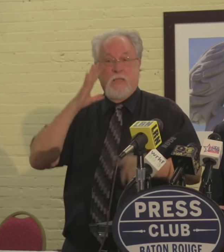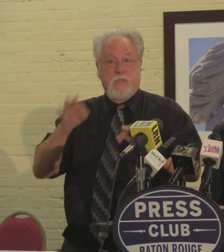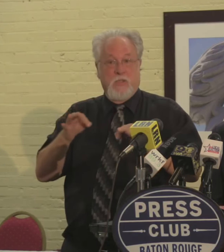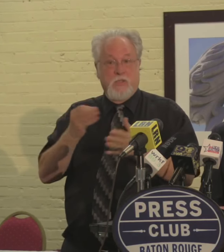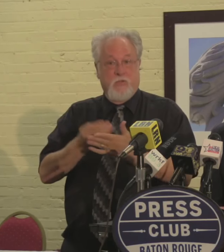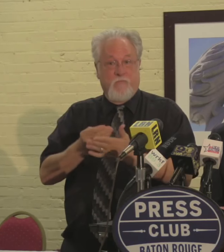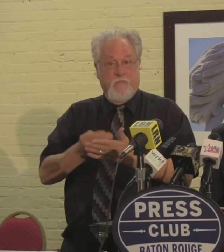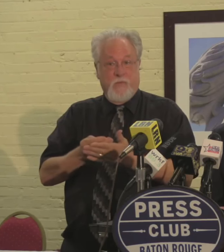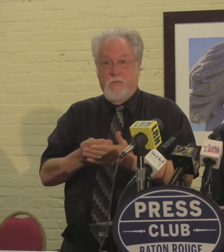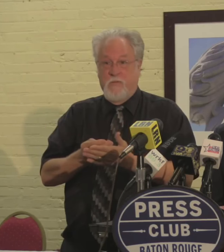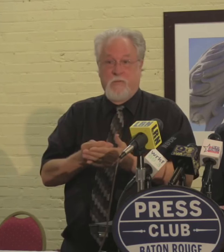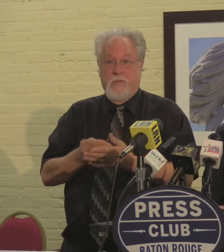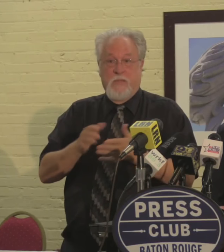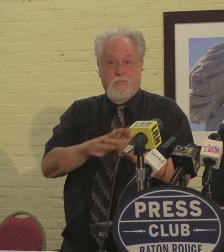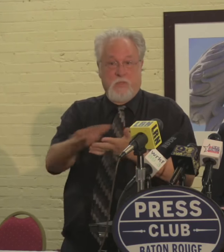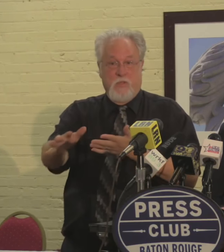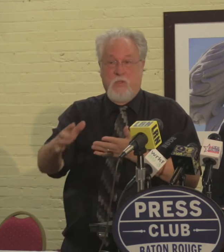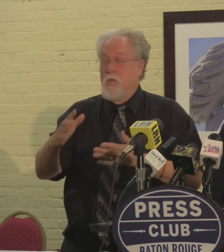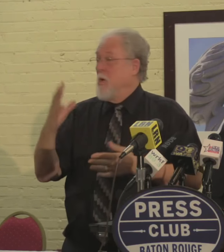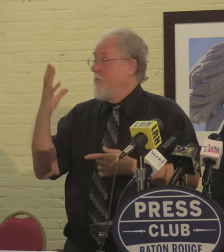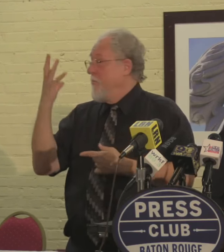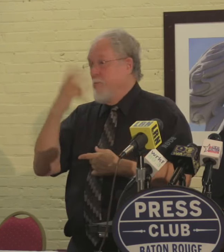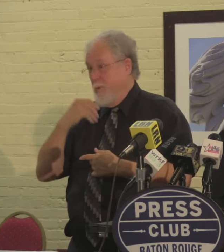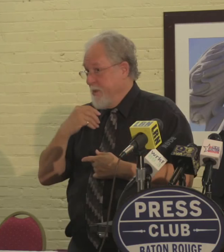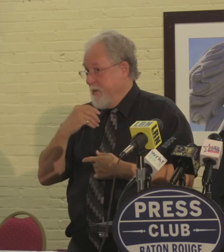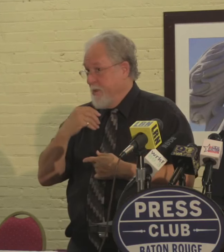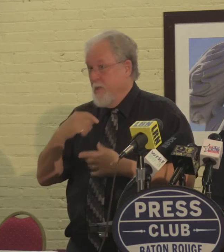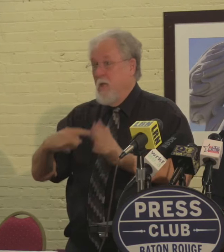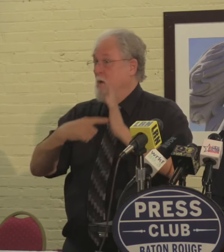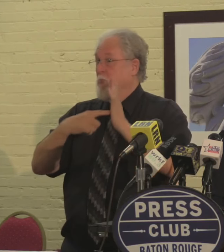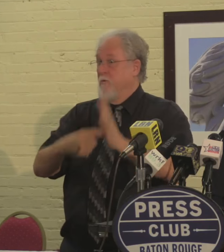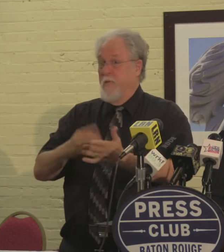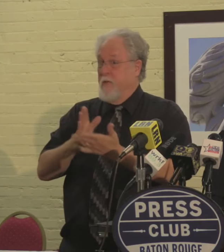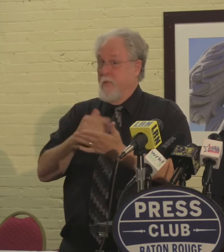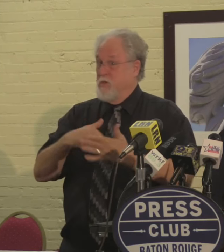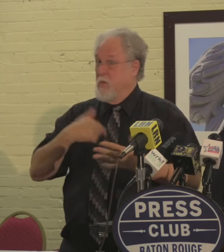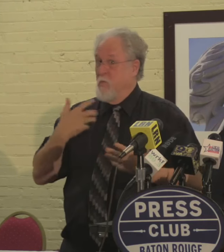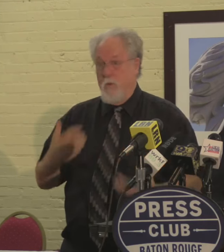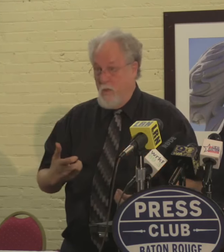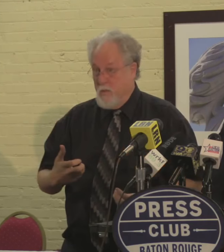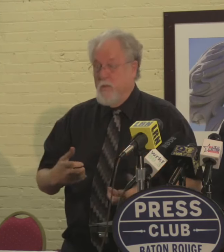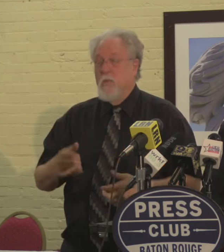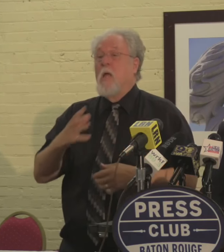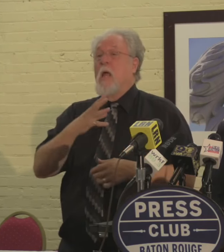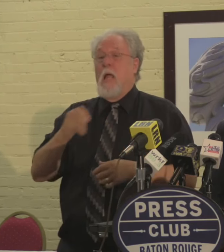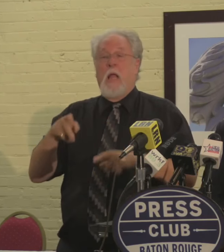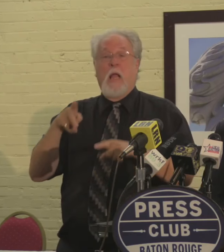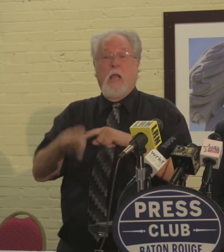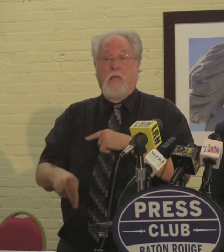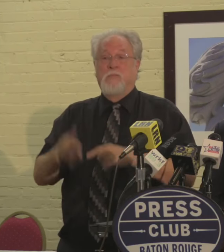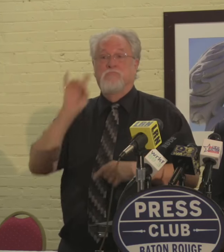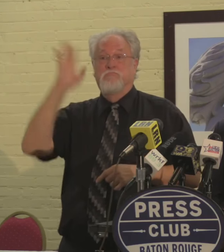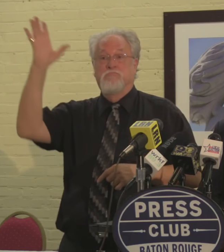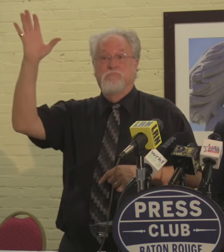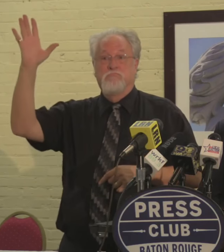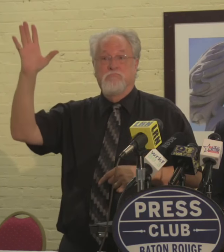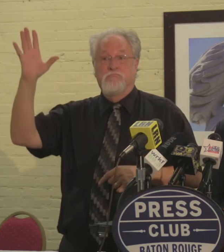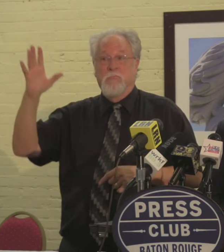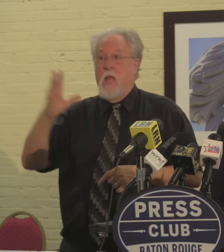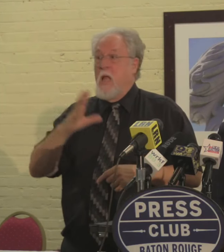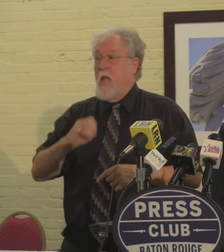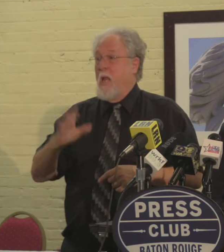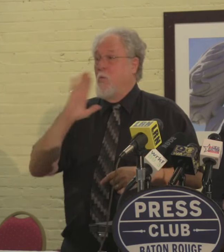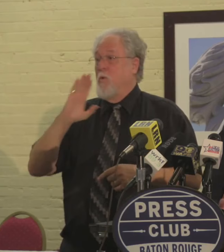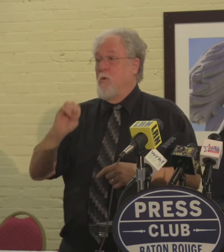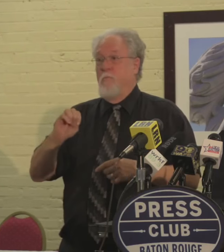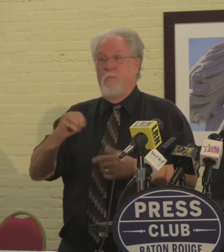not going to be pretty. It will not reflect a budget that I want to see implemented. And in fact, the cuts will be devastating, and they will